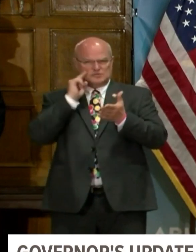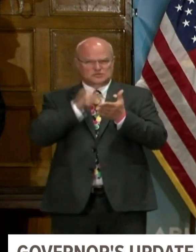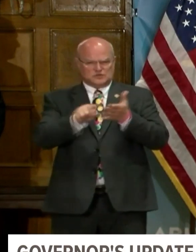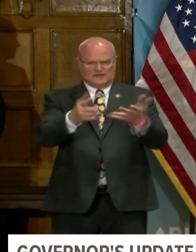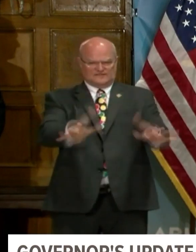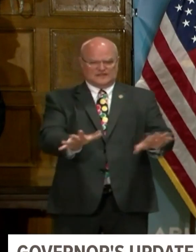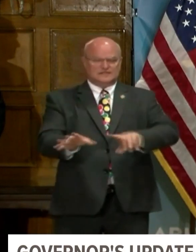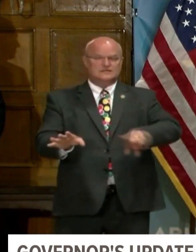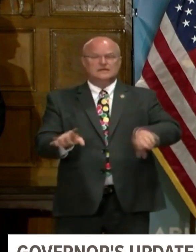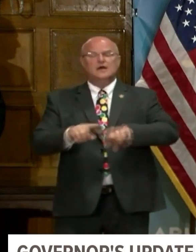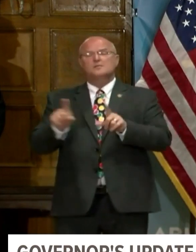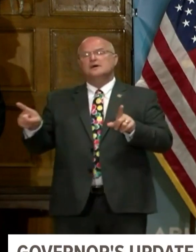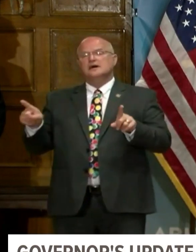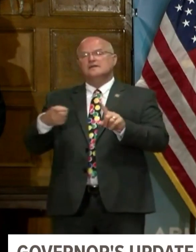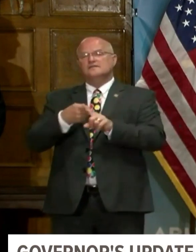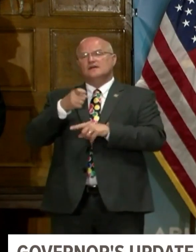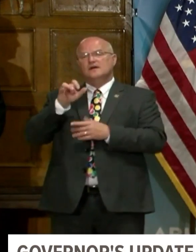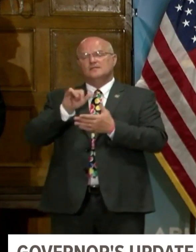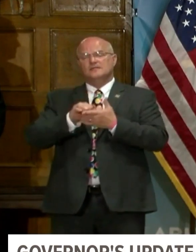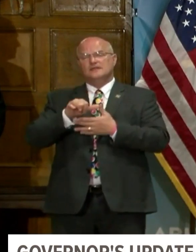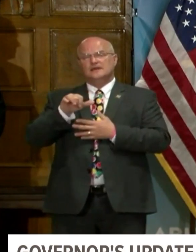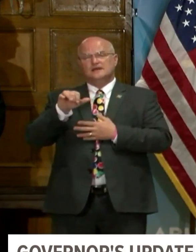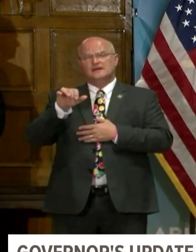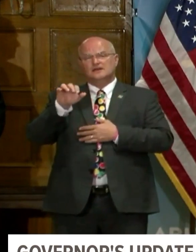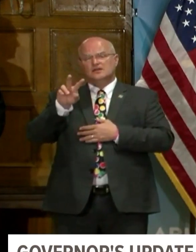traced. But of the